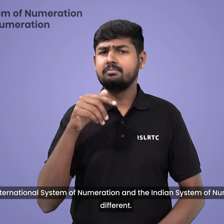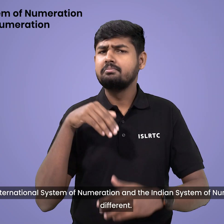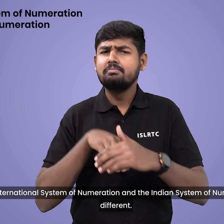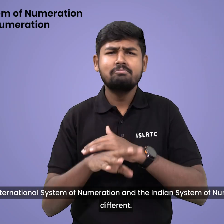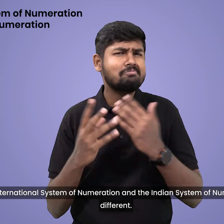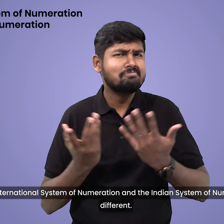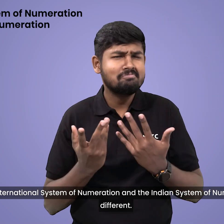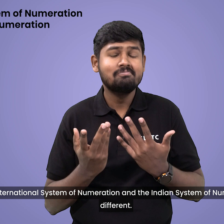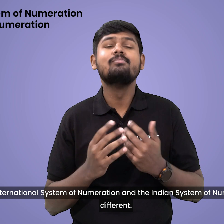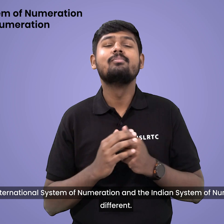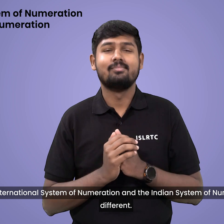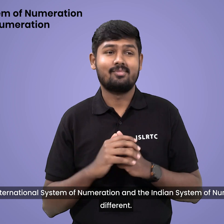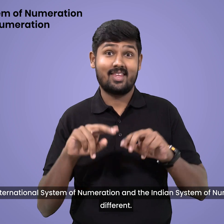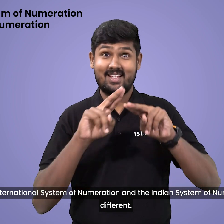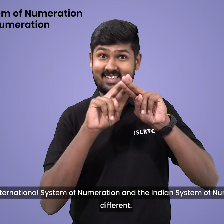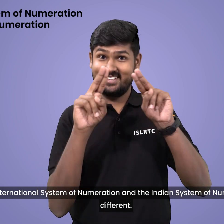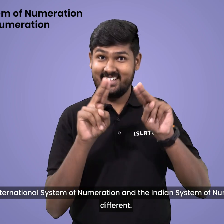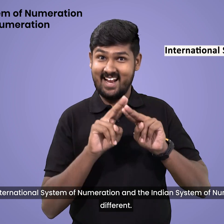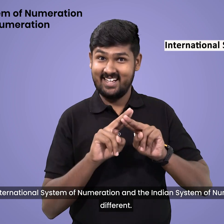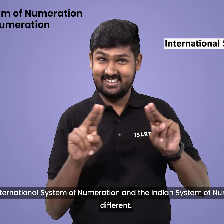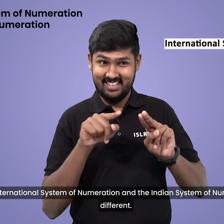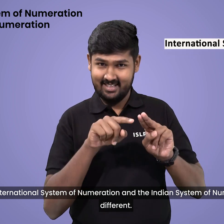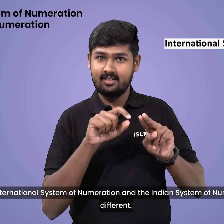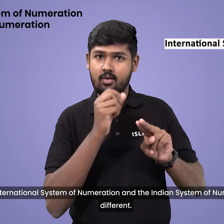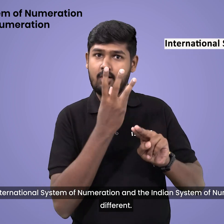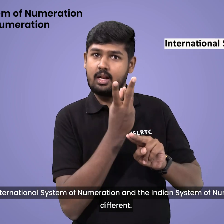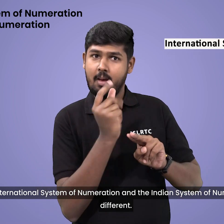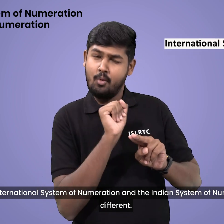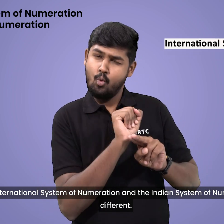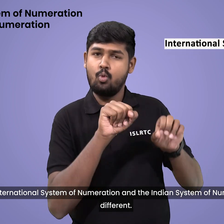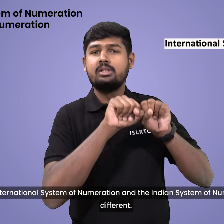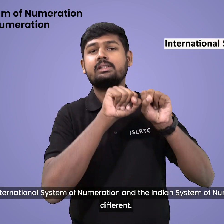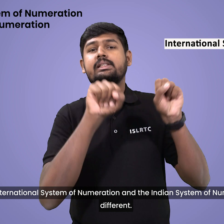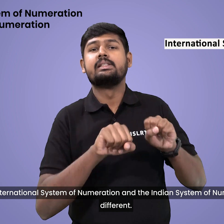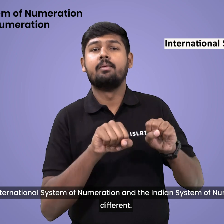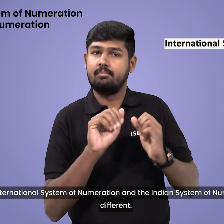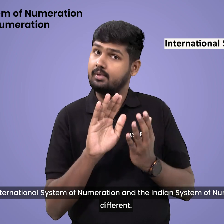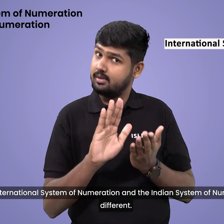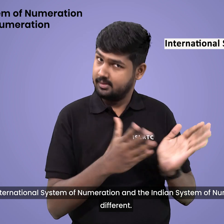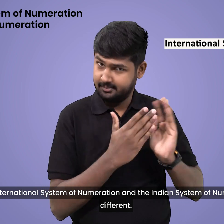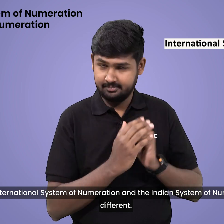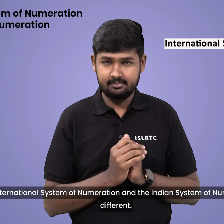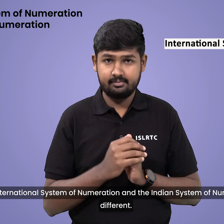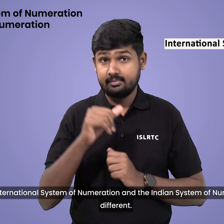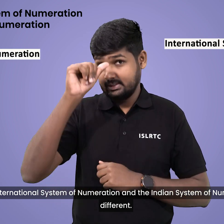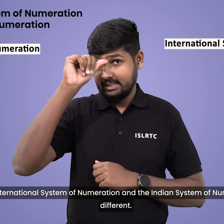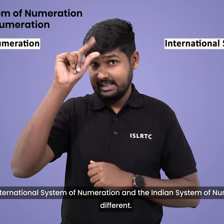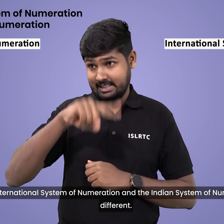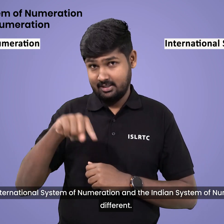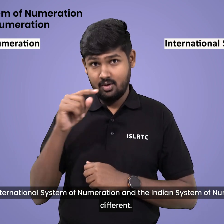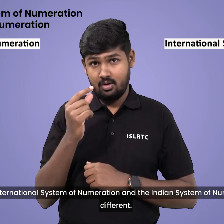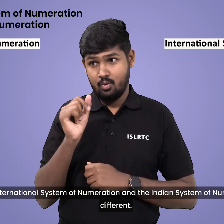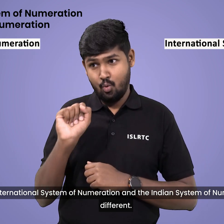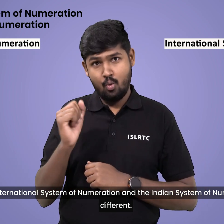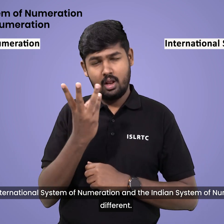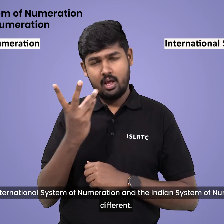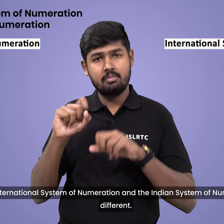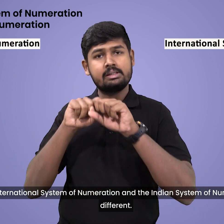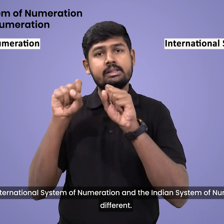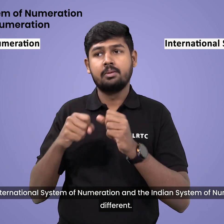We will look at International System of Numeration and the Indian System of Numeration, which are different.